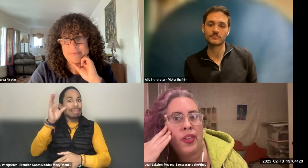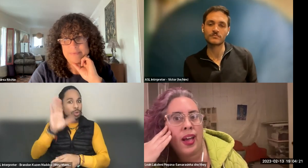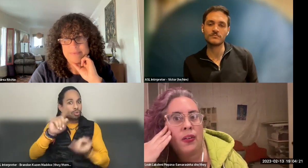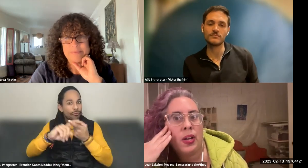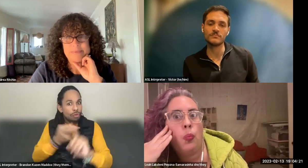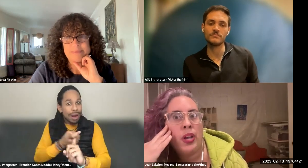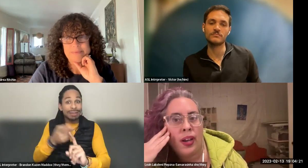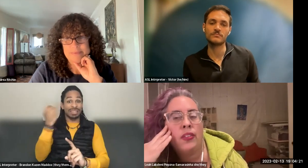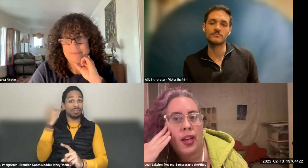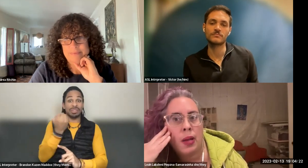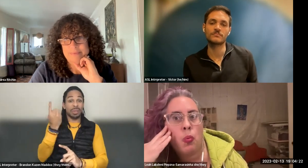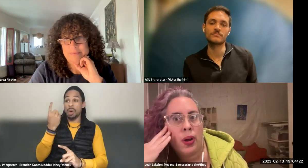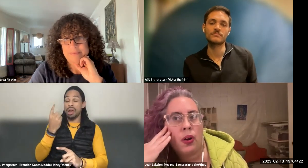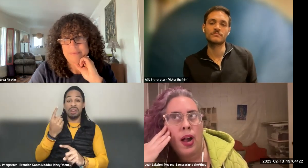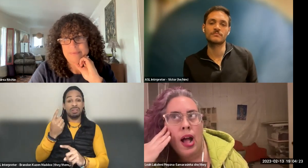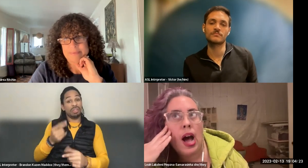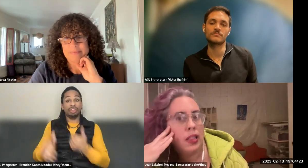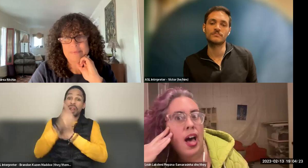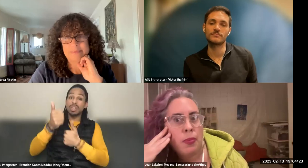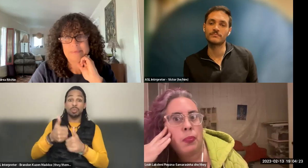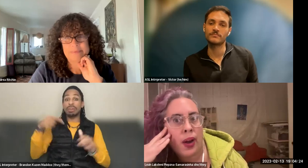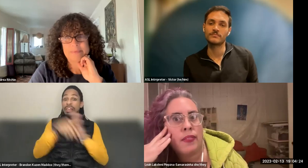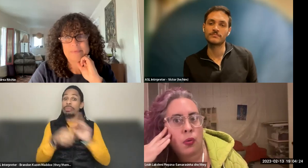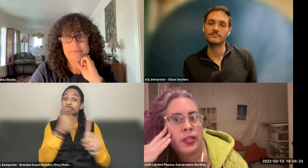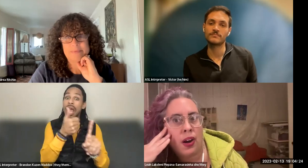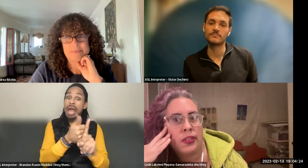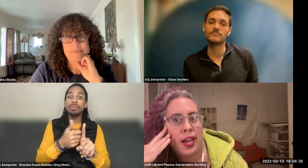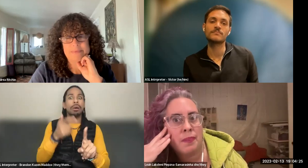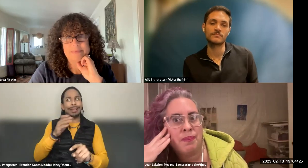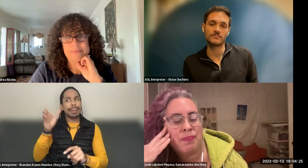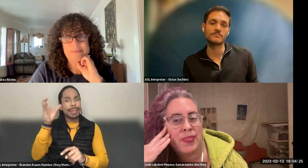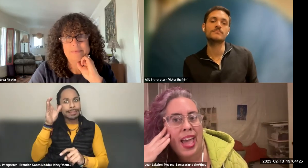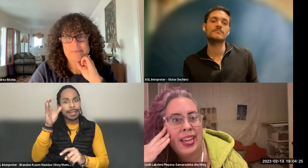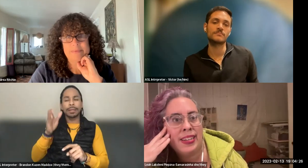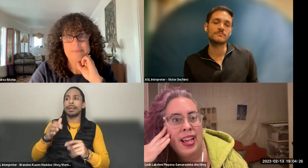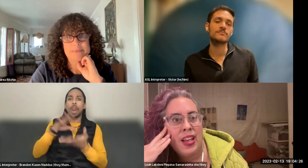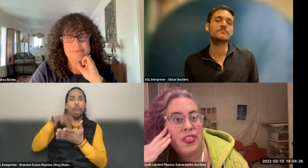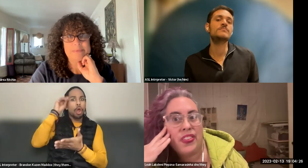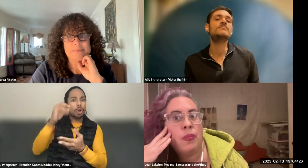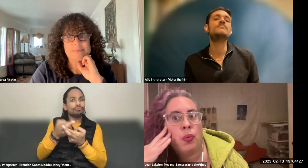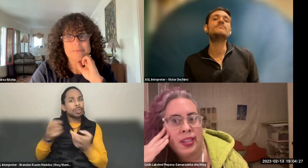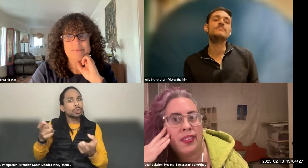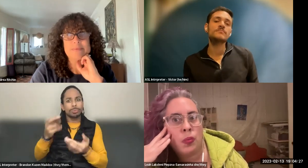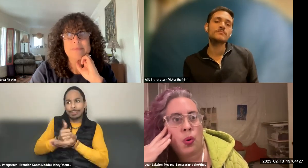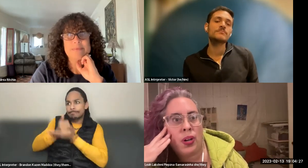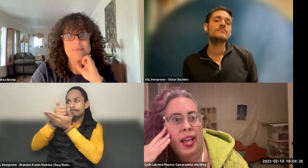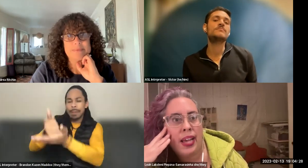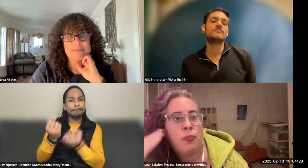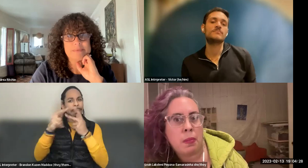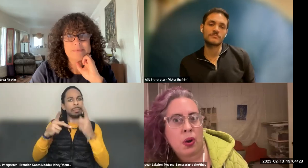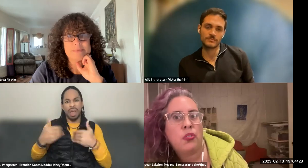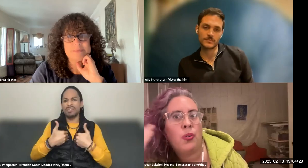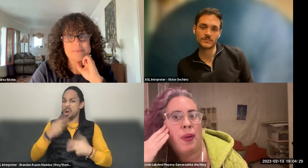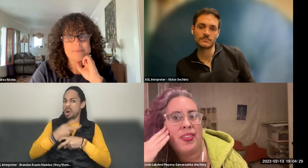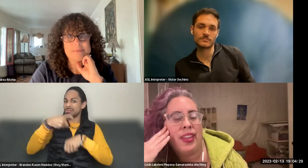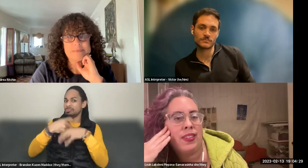with suicidality. We are at a time where a lot of people are having a really hard time. And the system really doesn't work and is